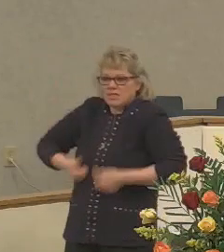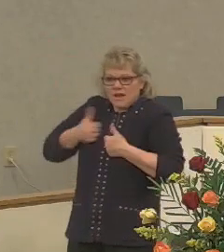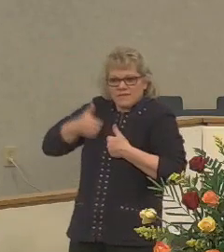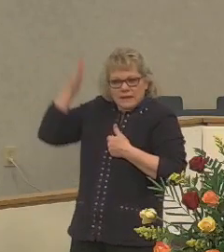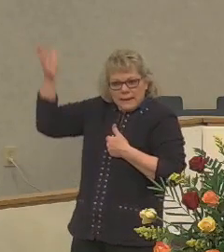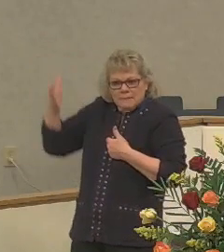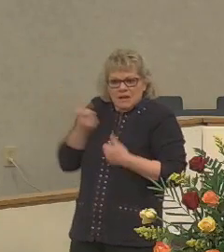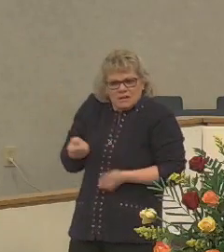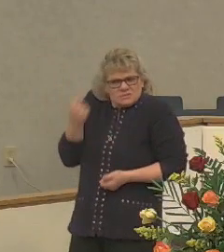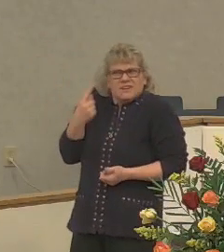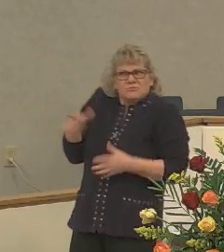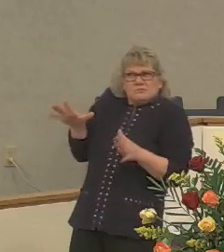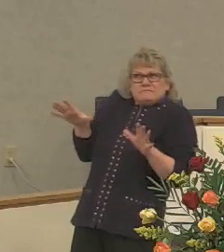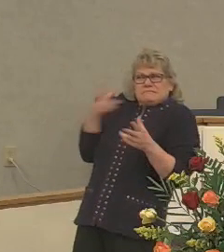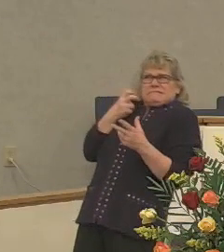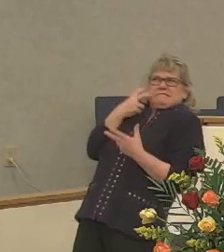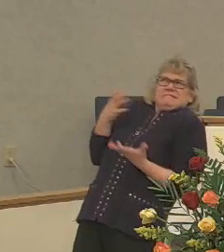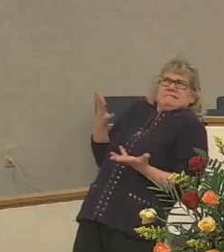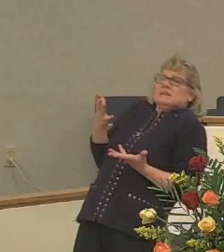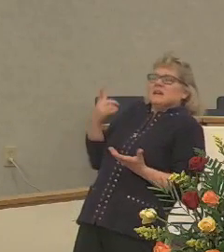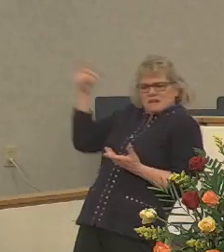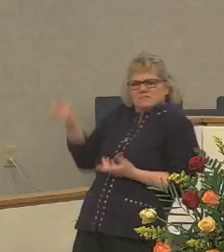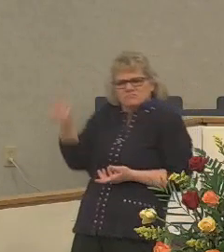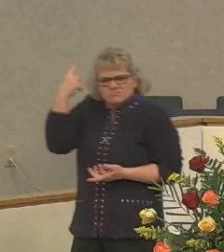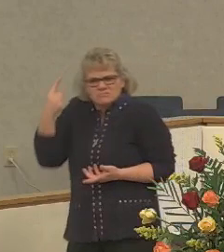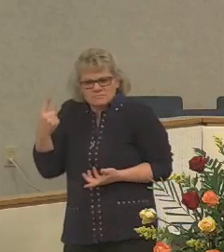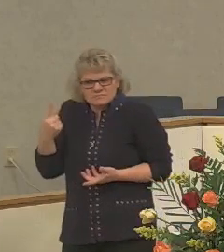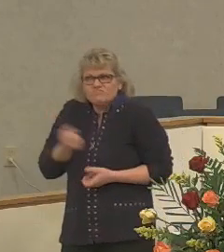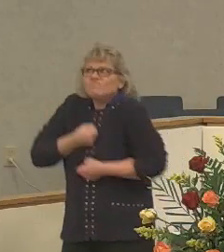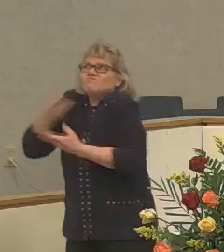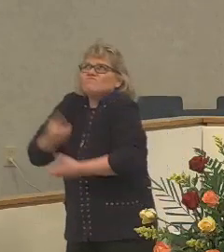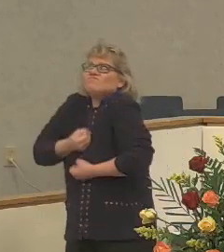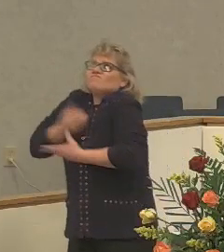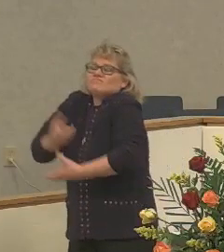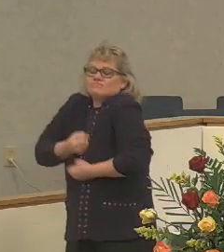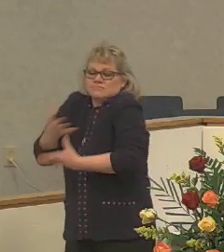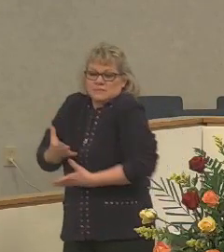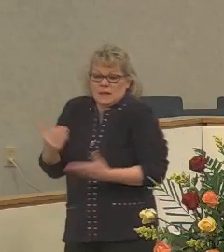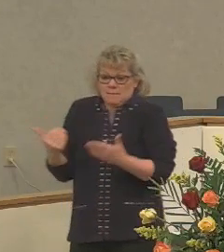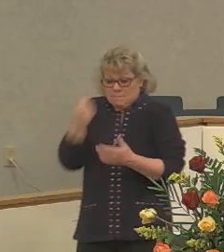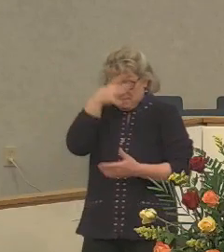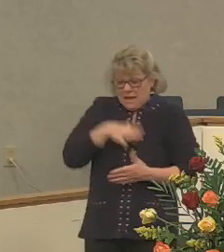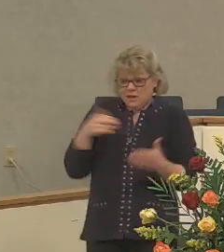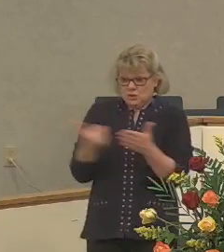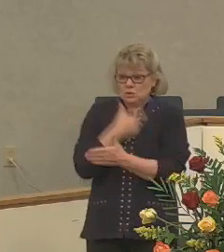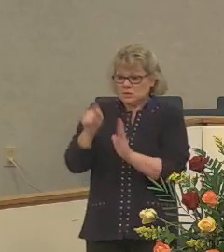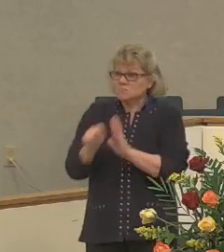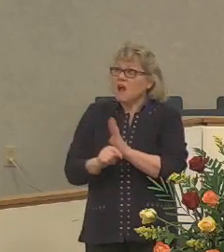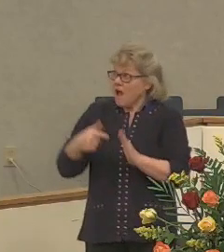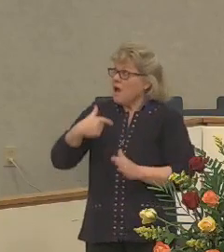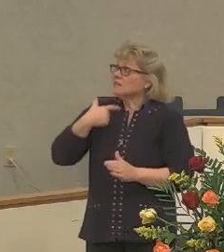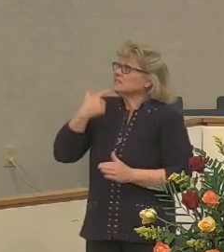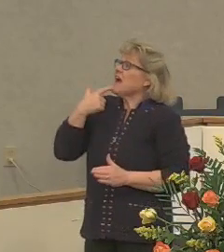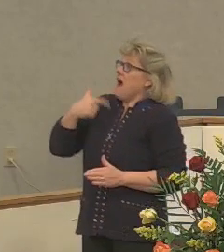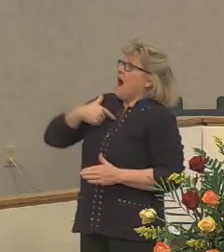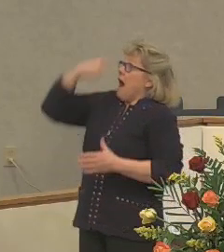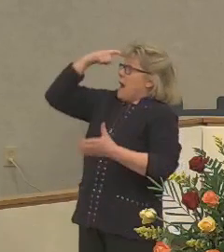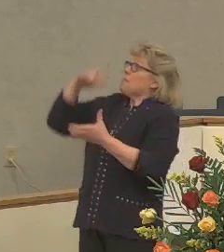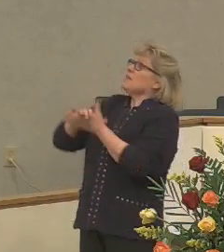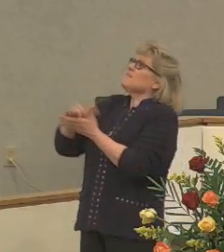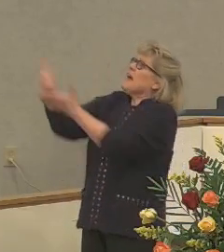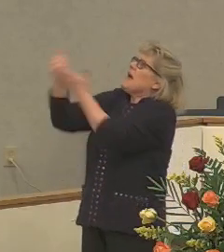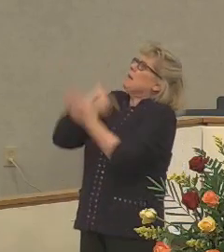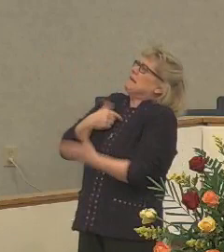the little bit of doubt that you have. Like the man in the New Testament said, Lord, I believe. Help my